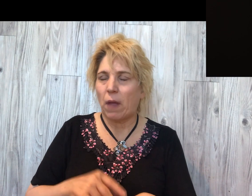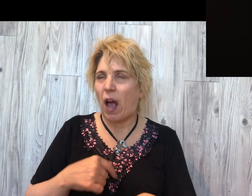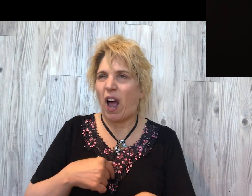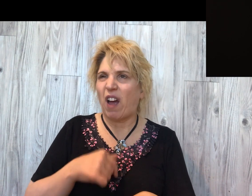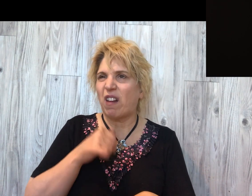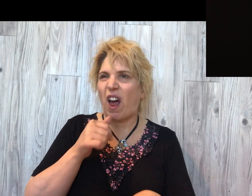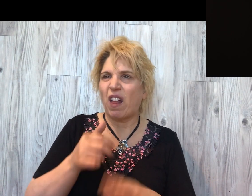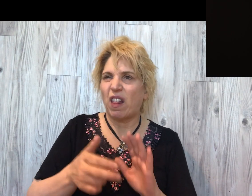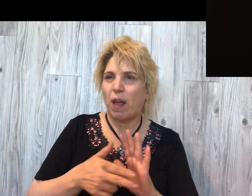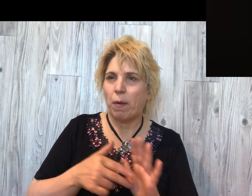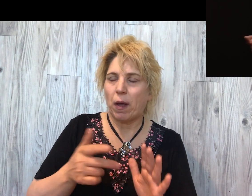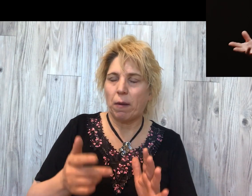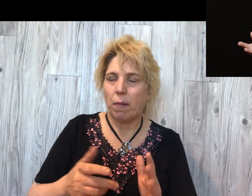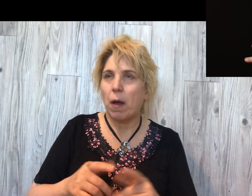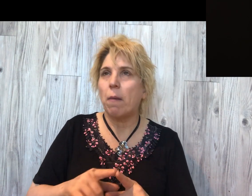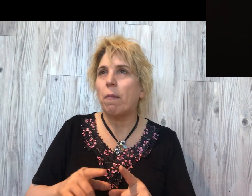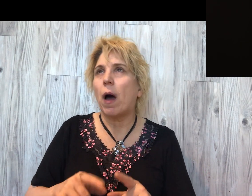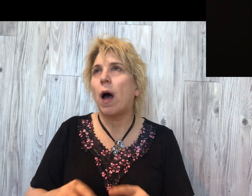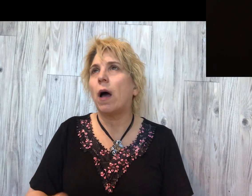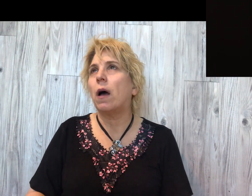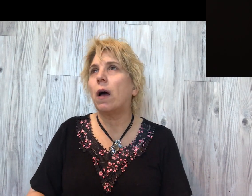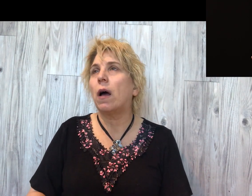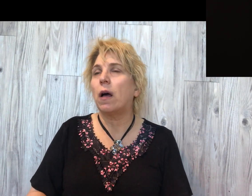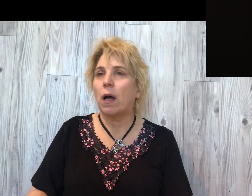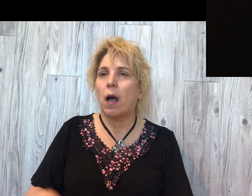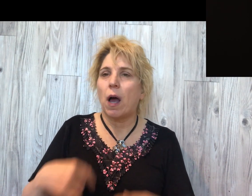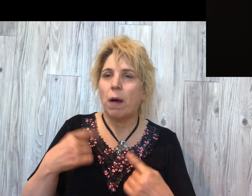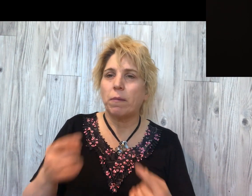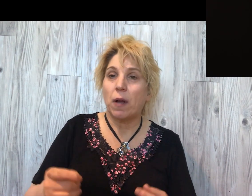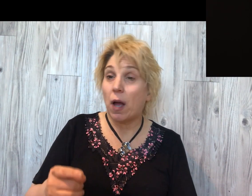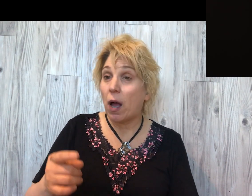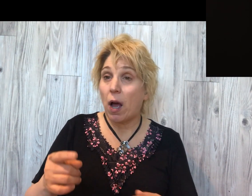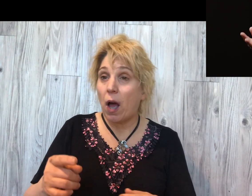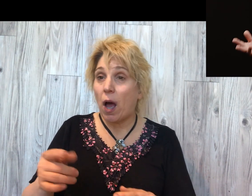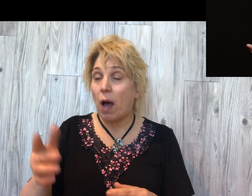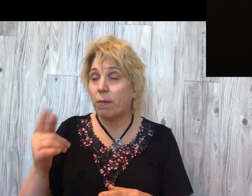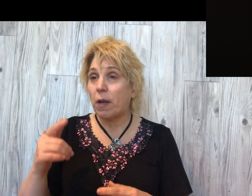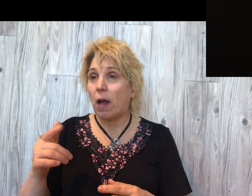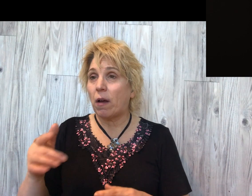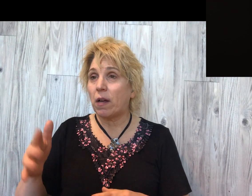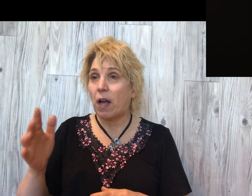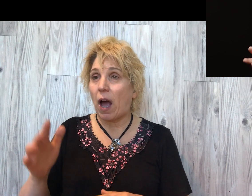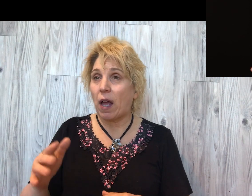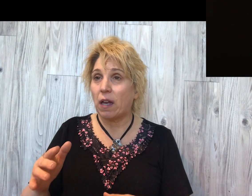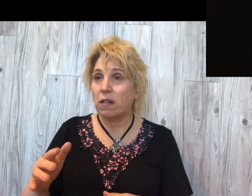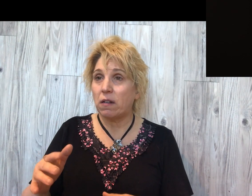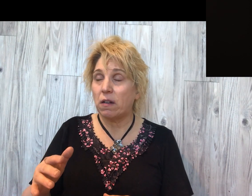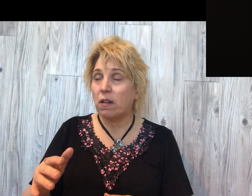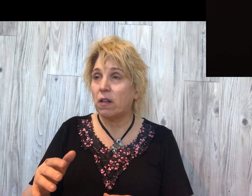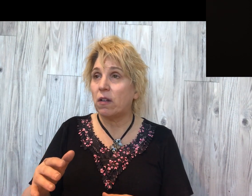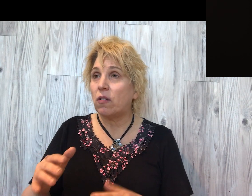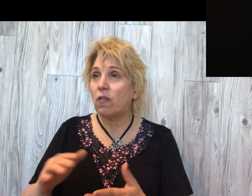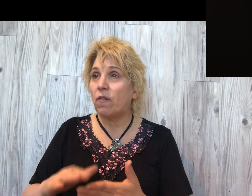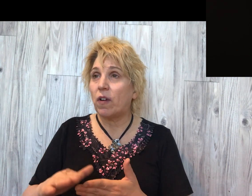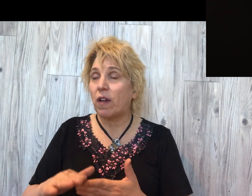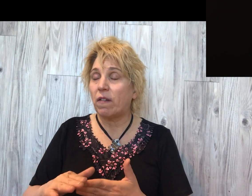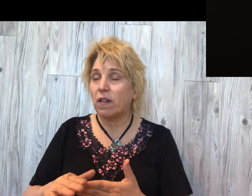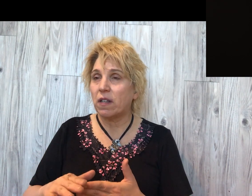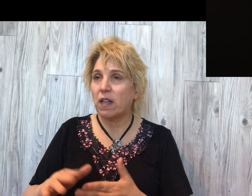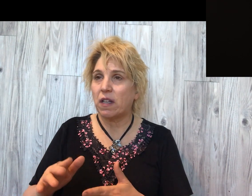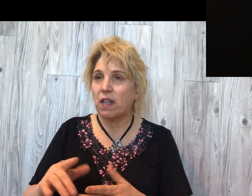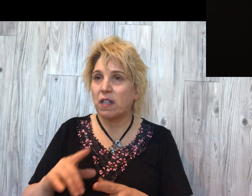him. But the question was, have you ever asked God for forgiveness? And his answer was, I never thought I had anything to ask